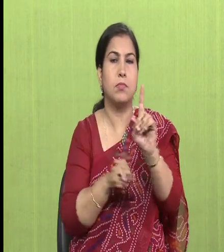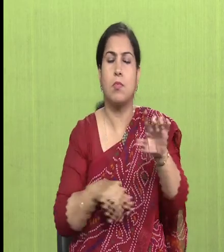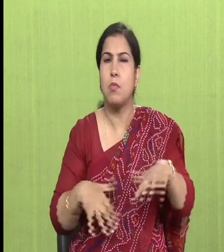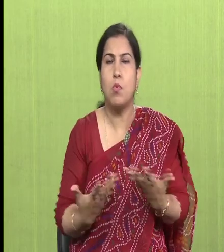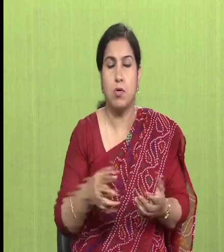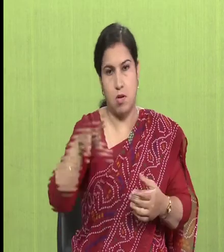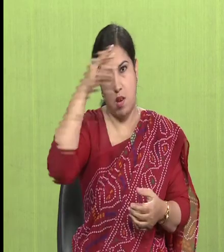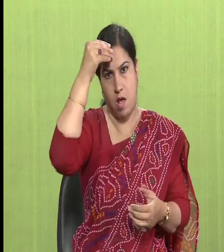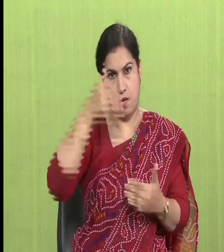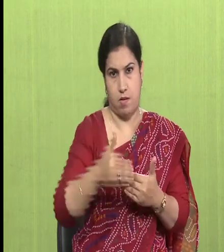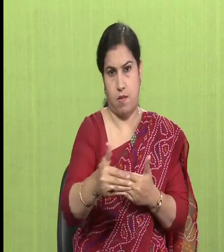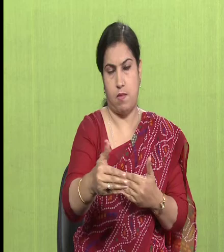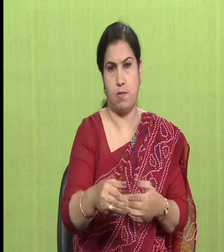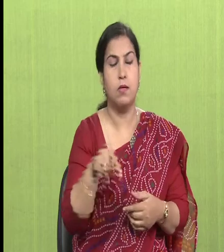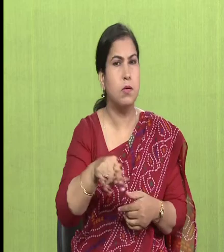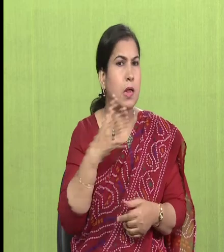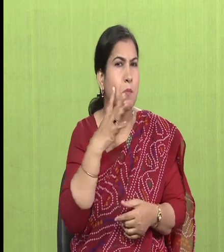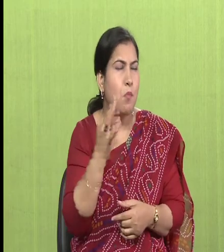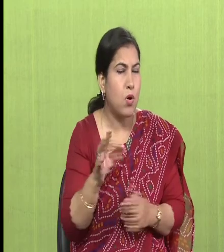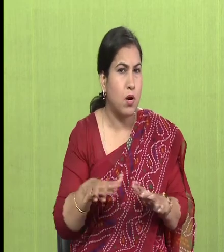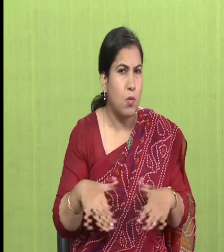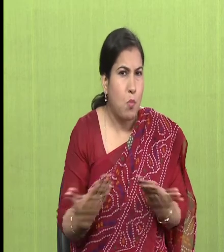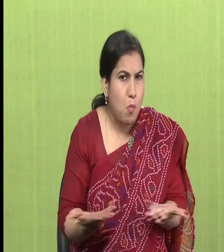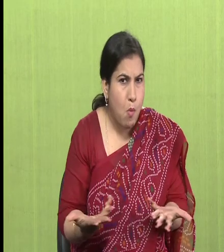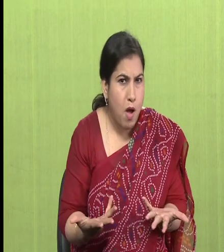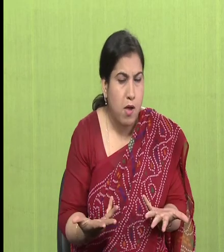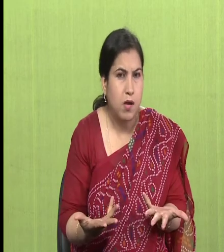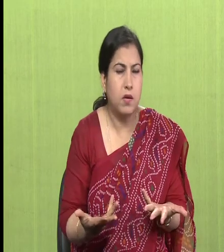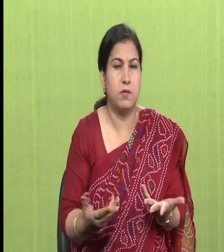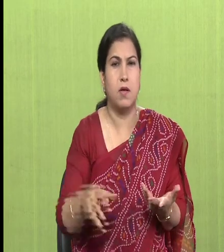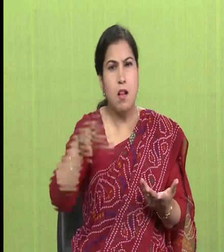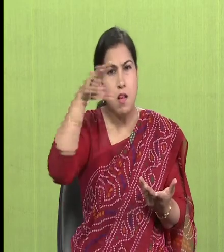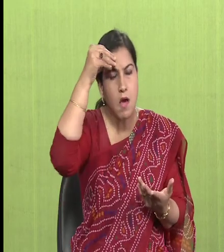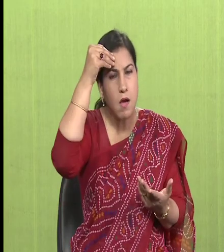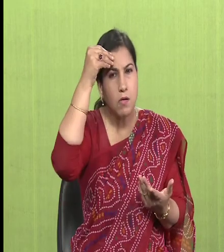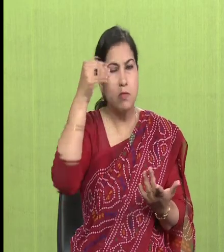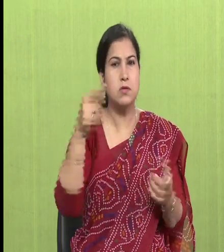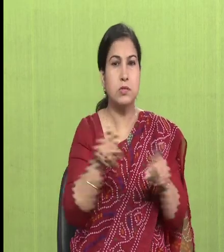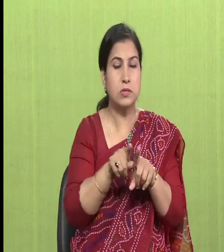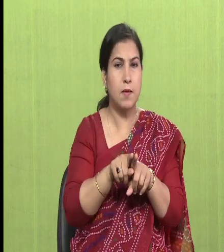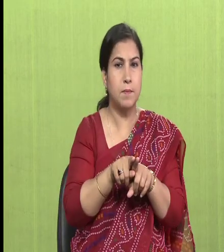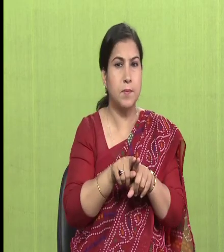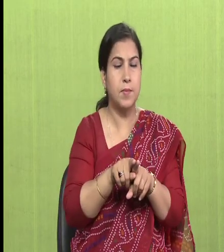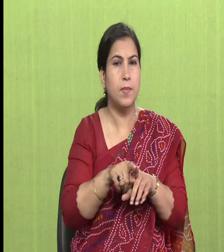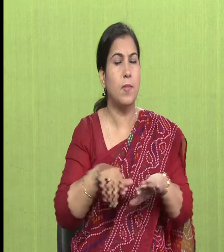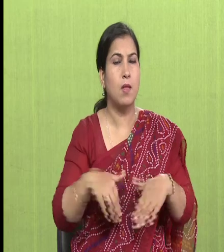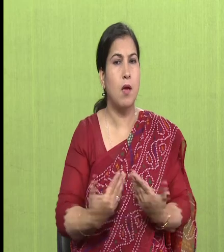We will understand the importance of studying social science and also learn that how is